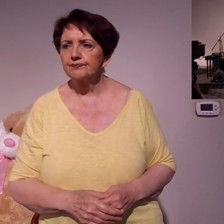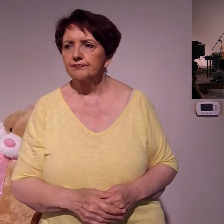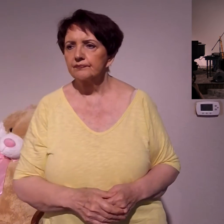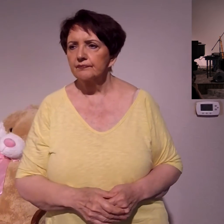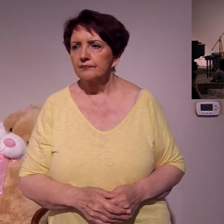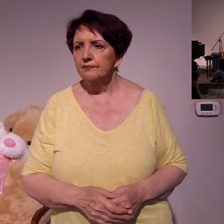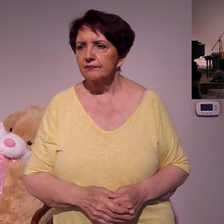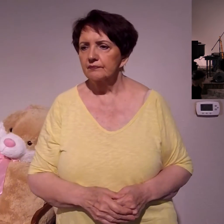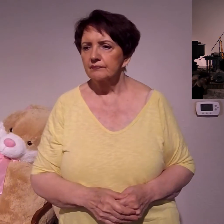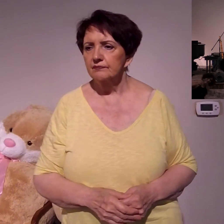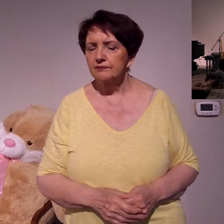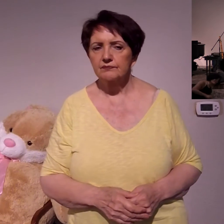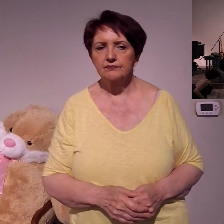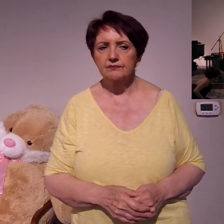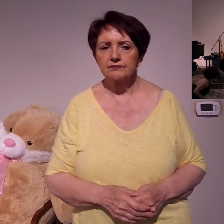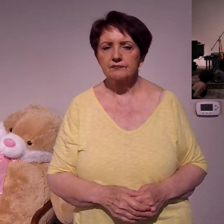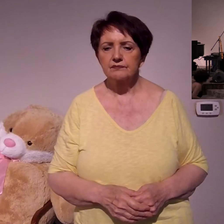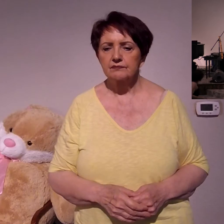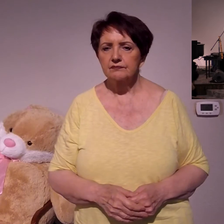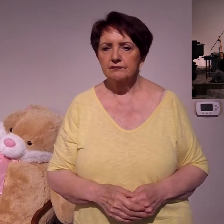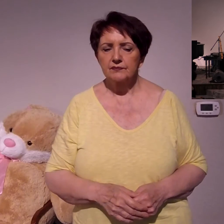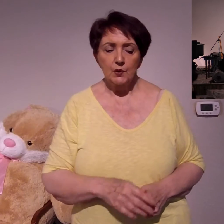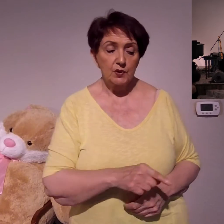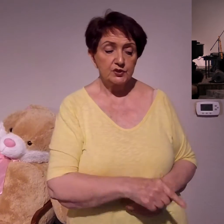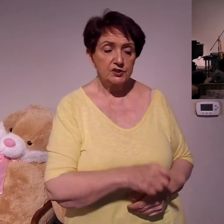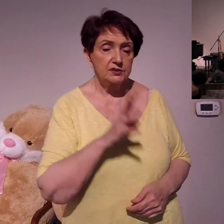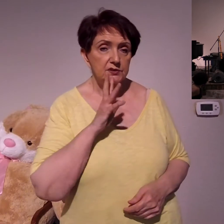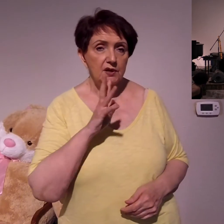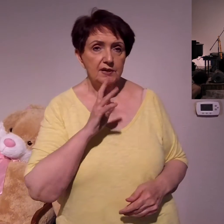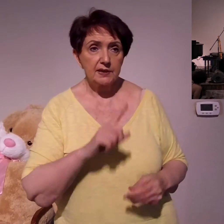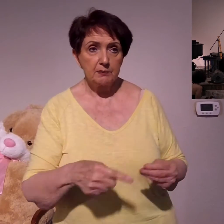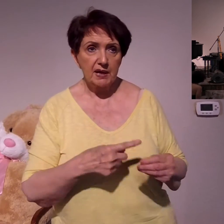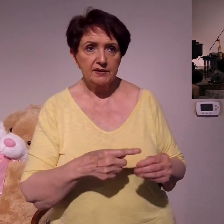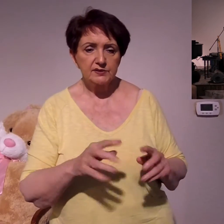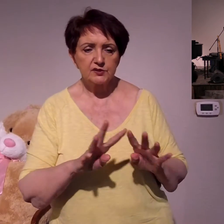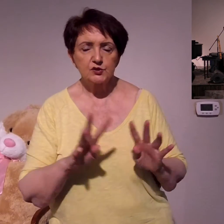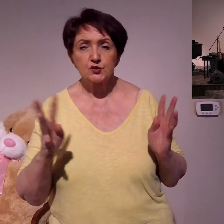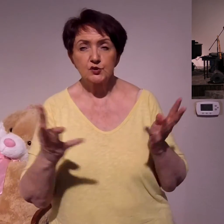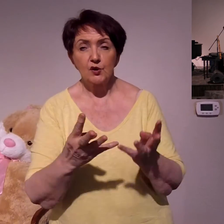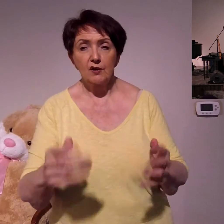not be triggered. And then to talk, but